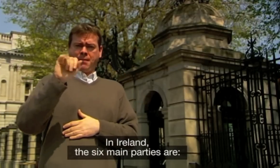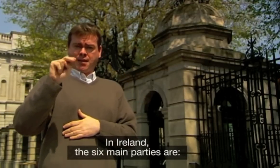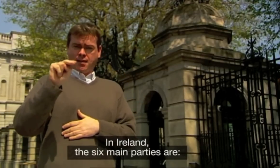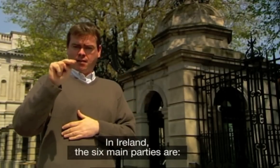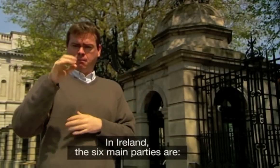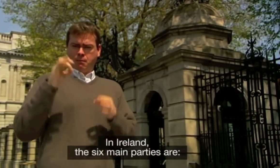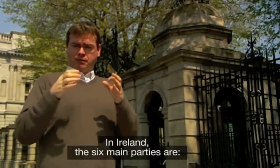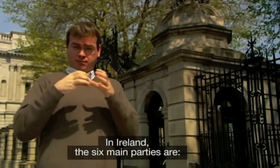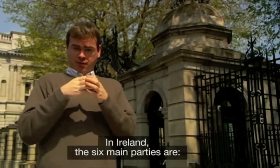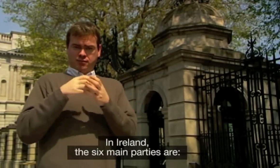parties